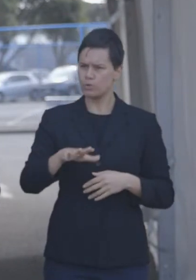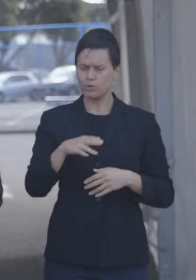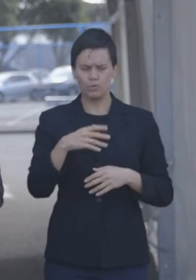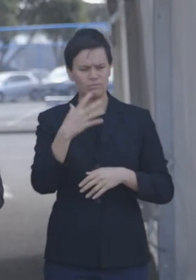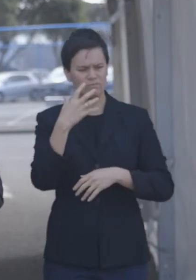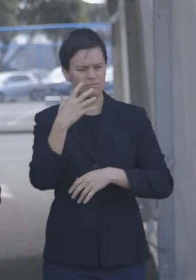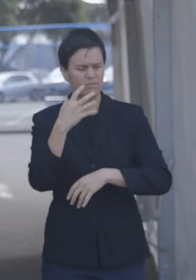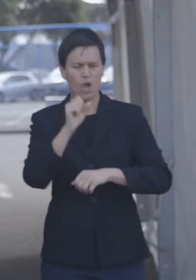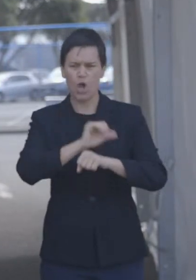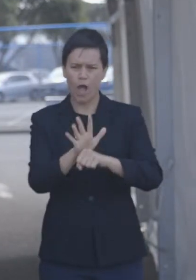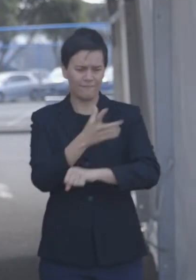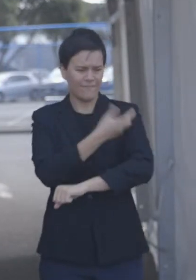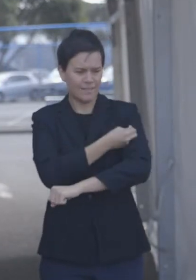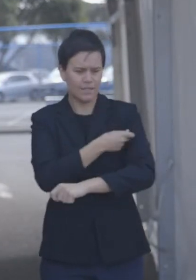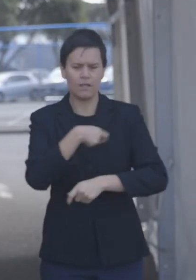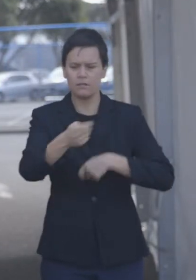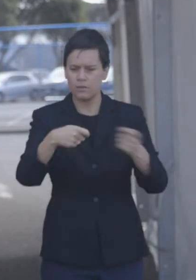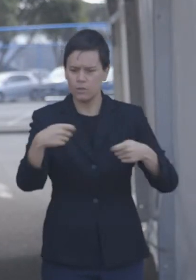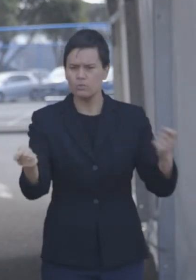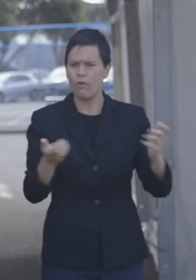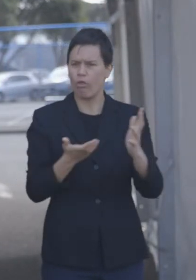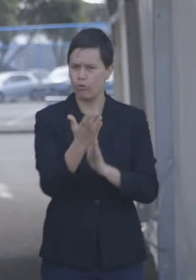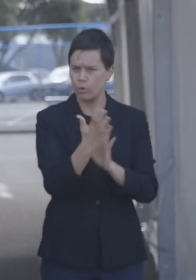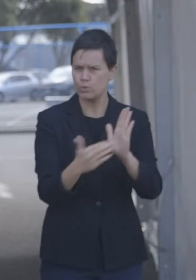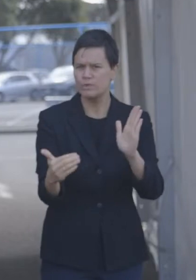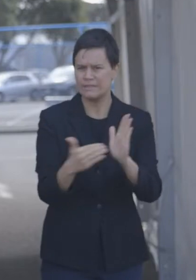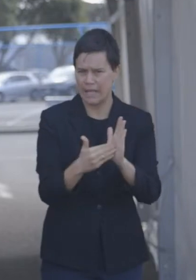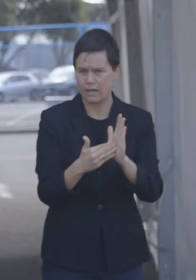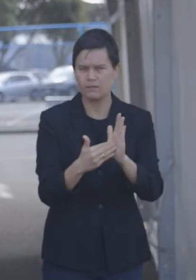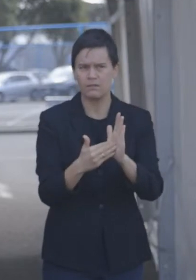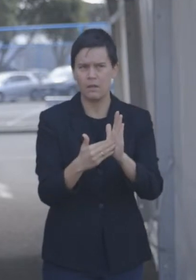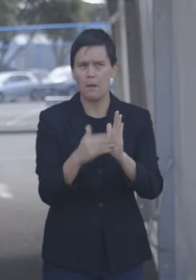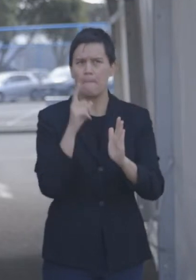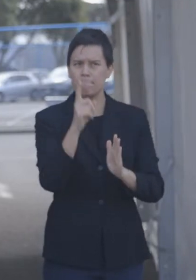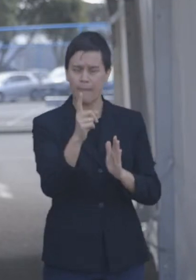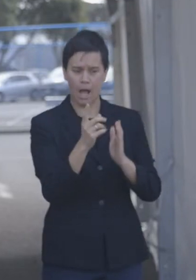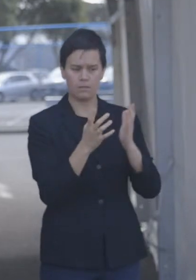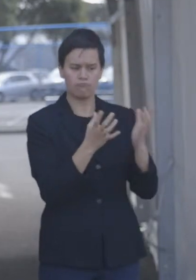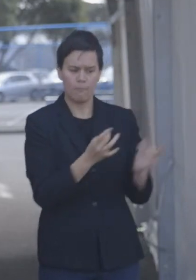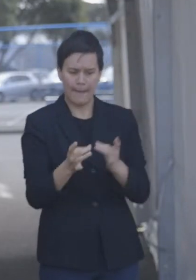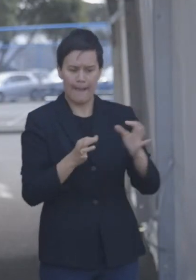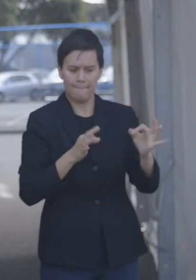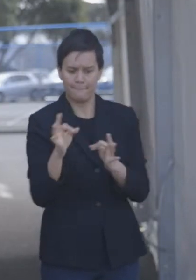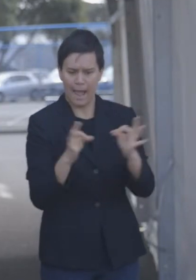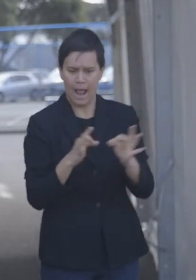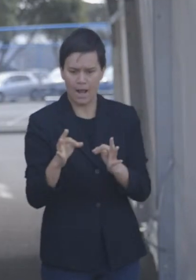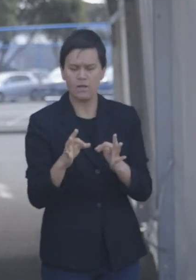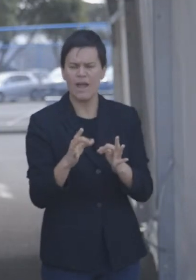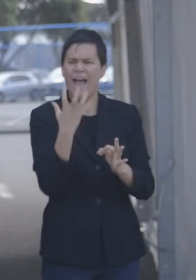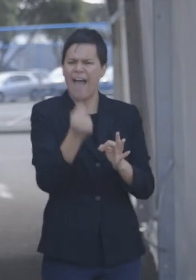our experience with our measles outbreak last year, and also the issues that were identified this year in our